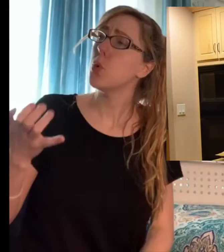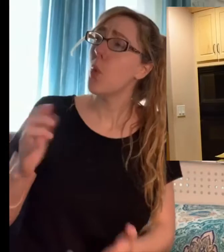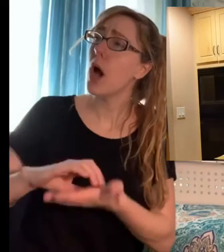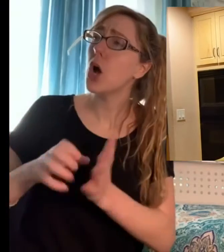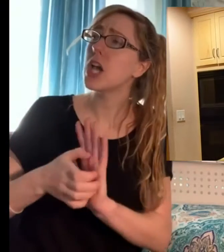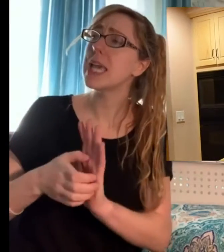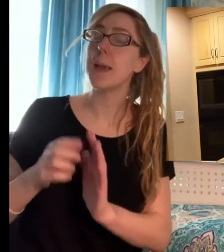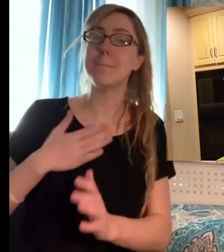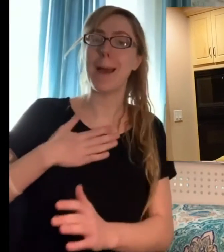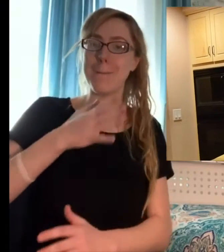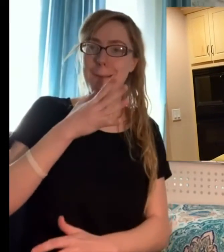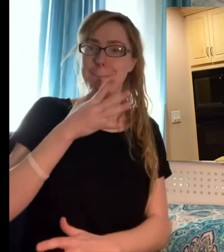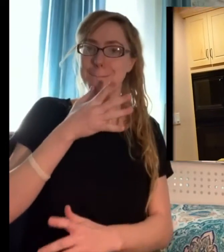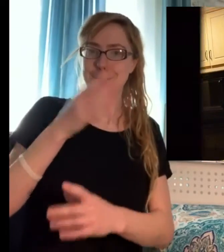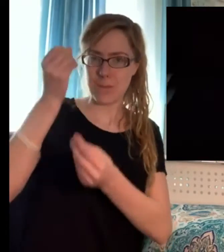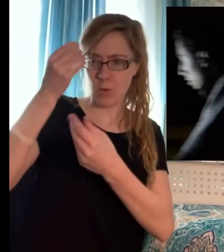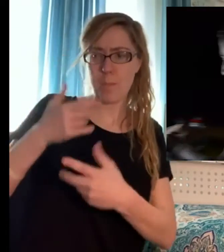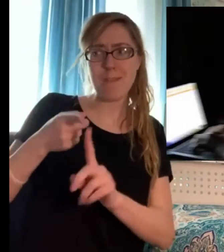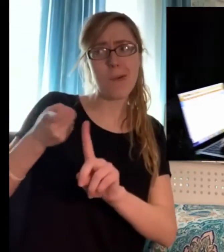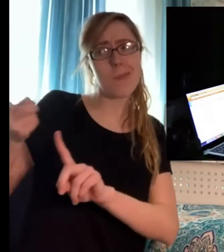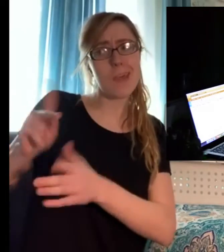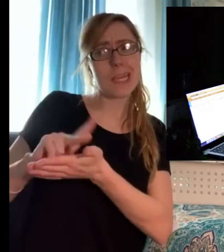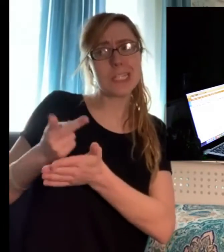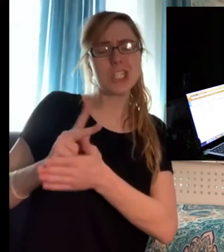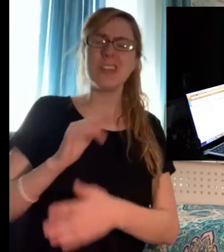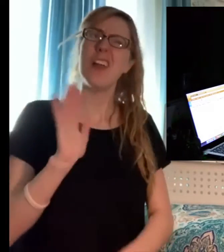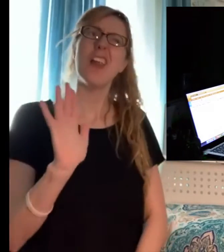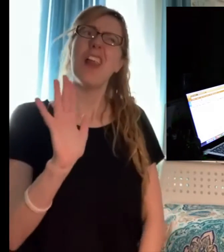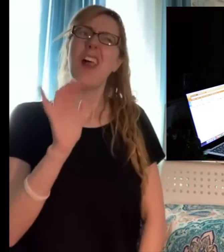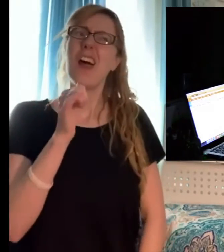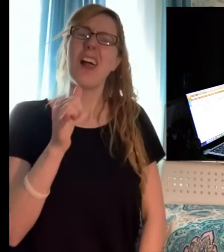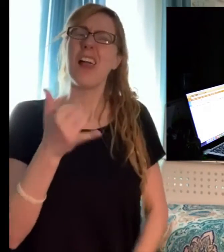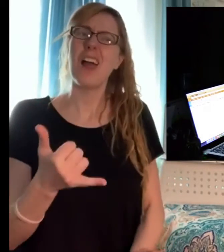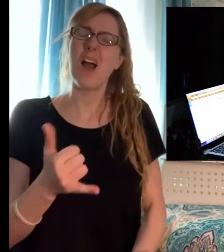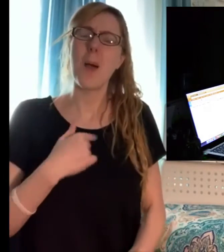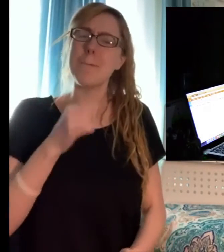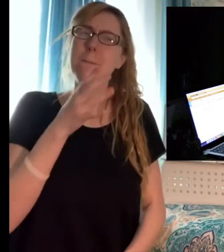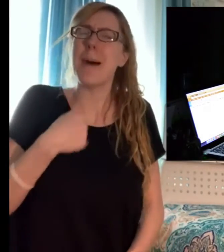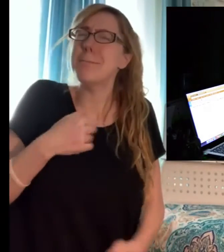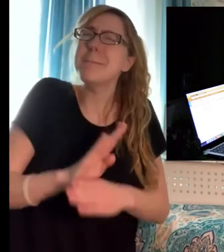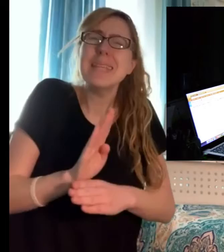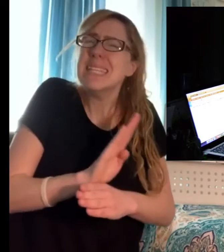My mother yelled at me from the kitchen. Not now, Mom. I'm incredibly busy. I replied.